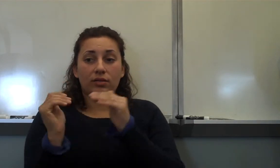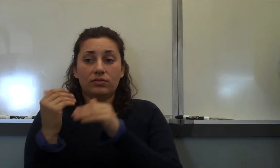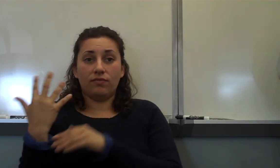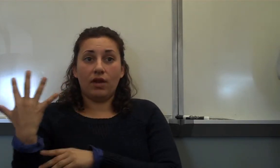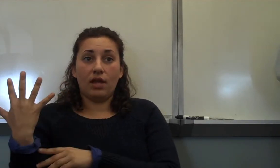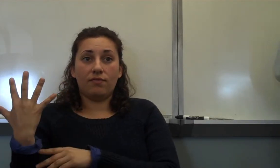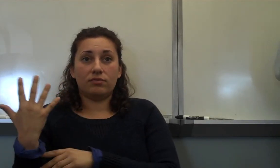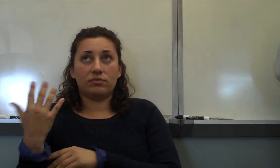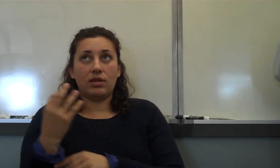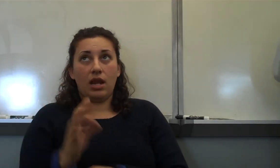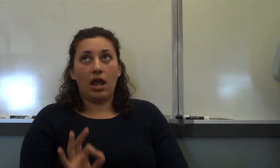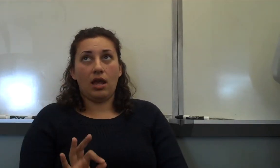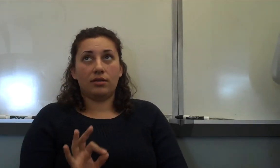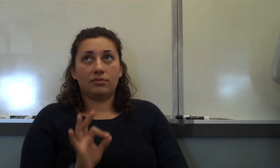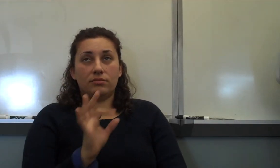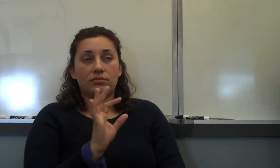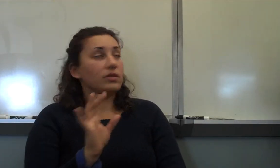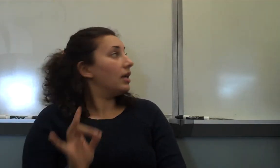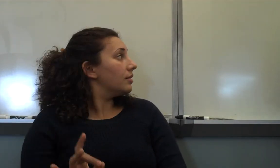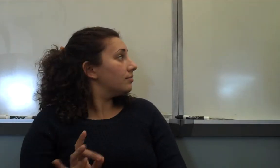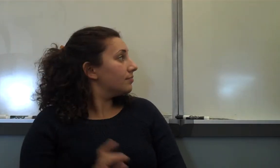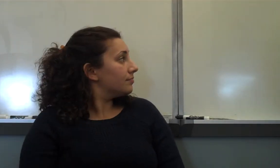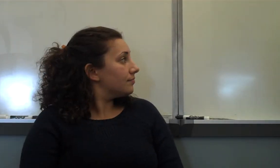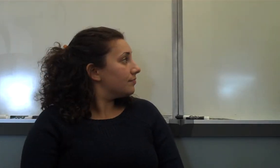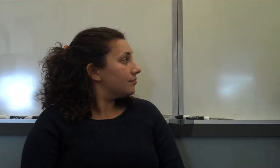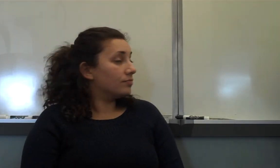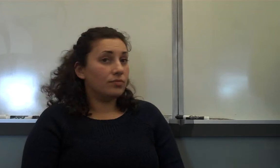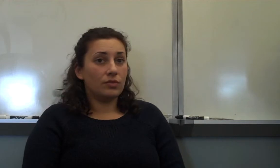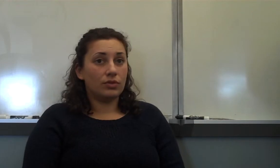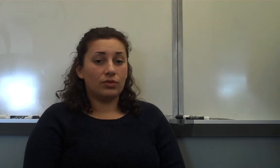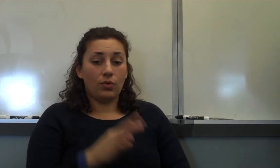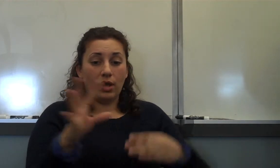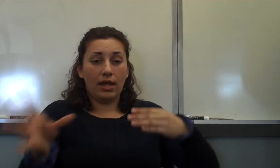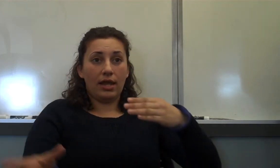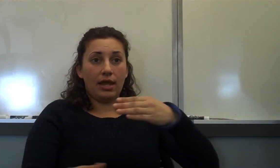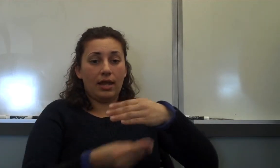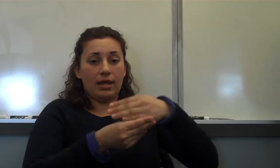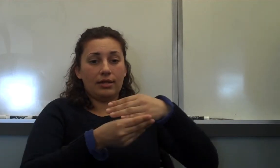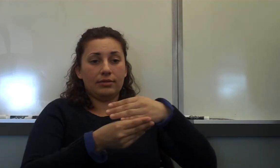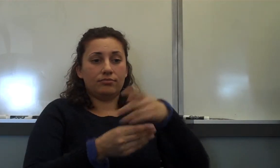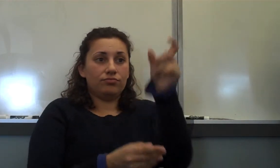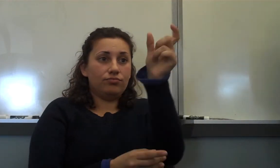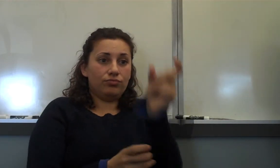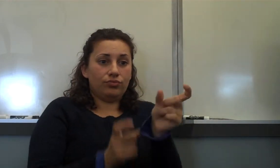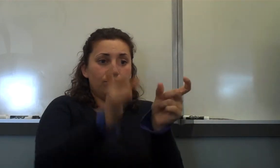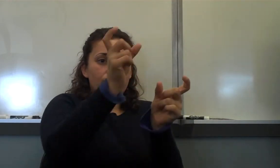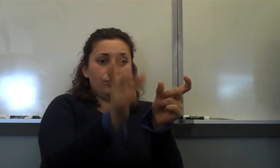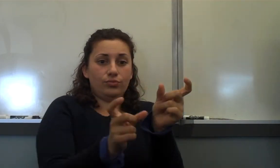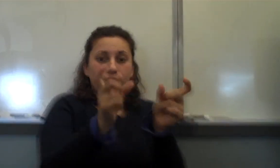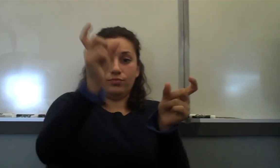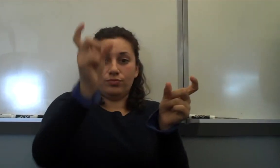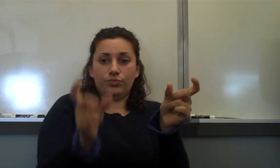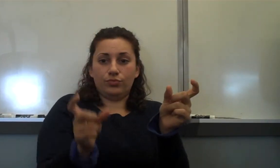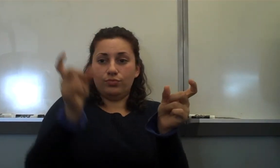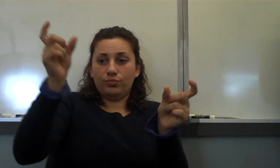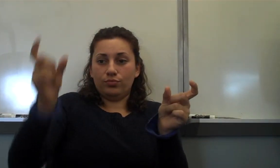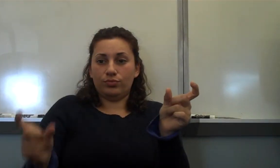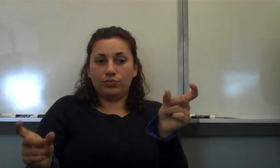there, and an 8 there. So you're adding place value by place value. These are hundreds, these